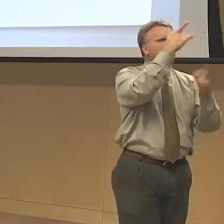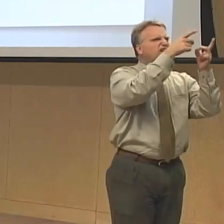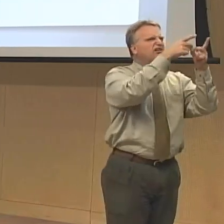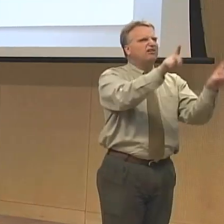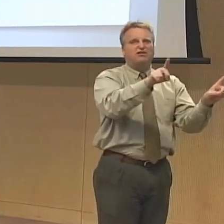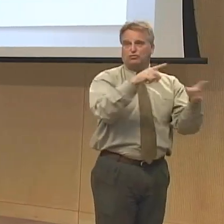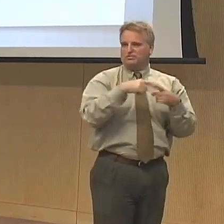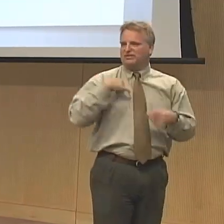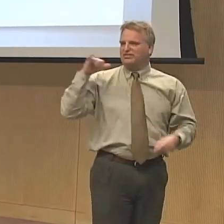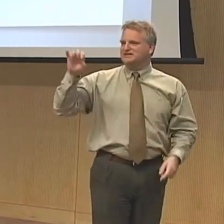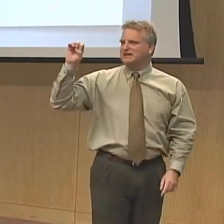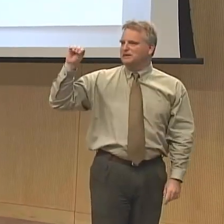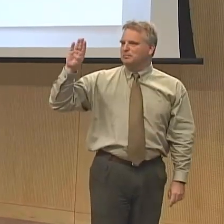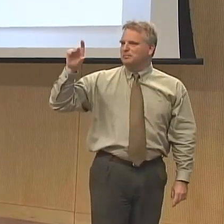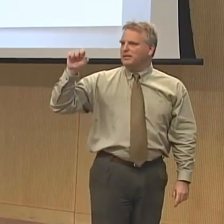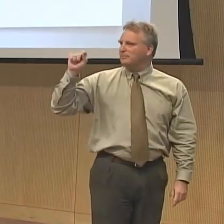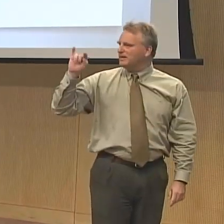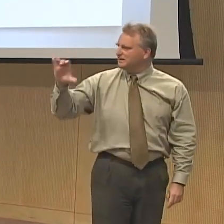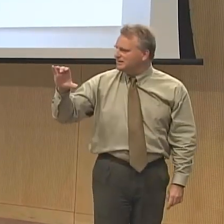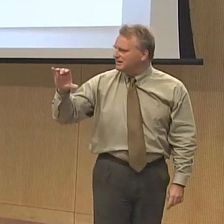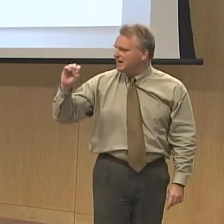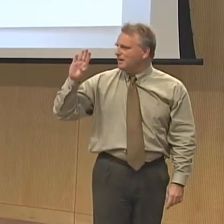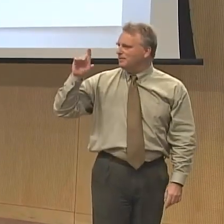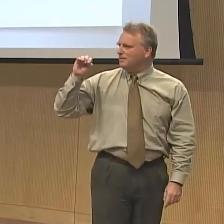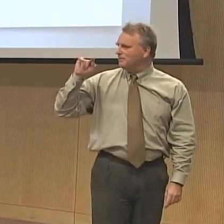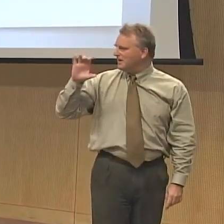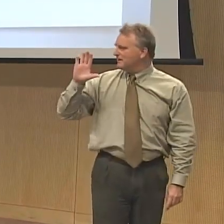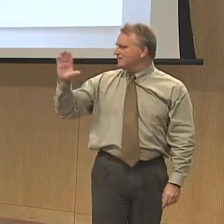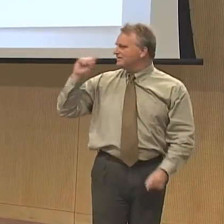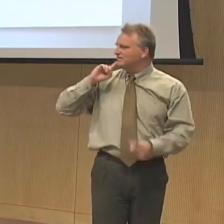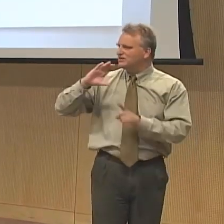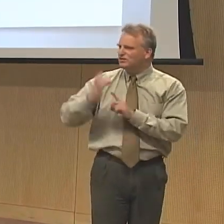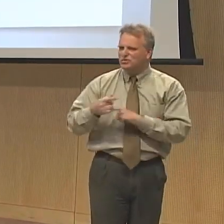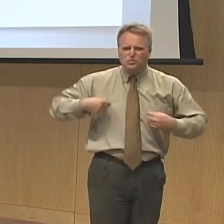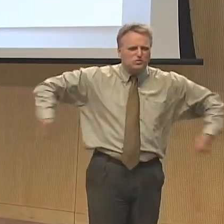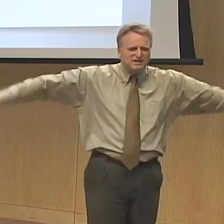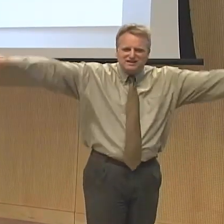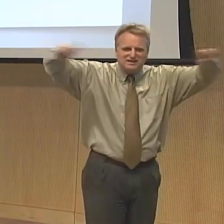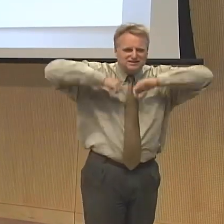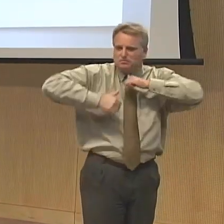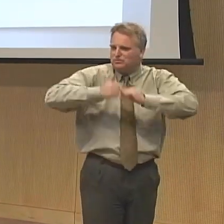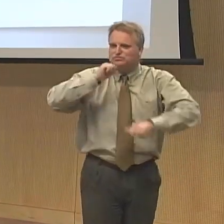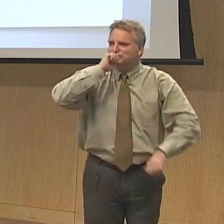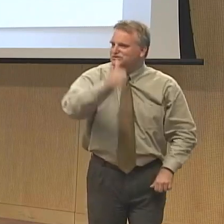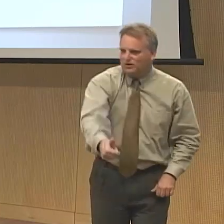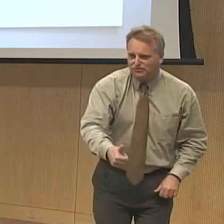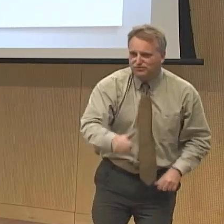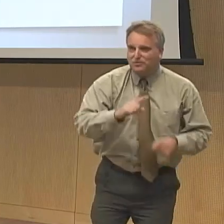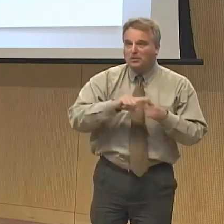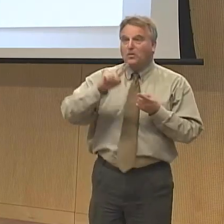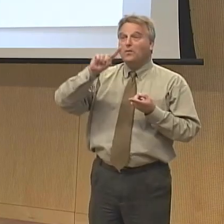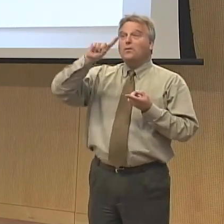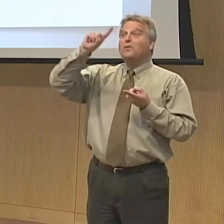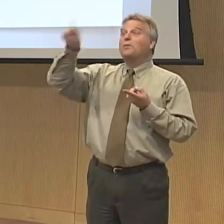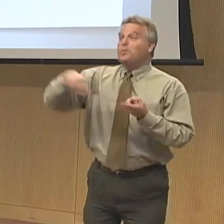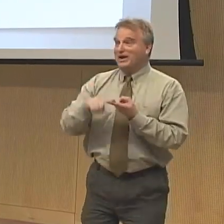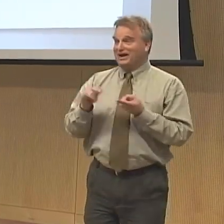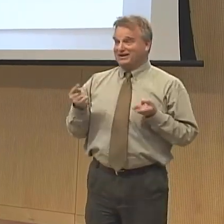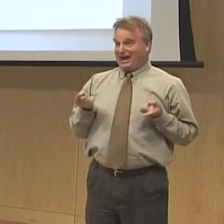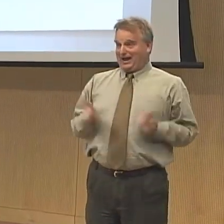Same with the question of me being divorced. That's an emblematic rule. Most of us don't ask about divorce, but